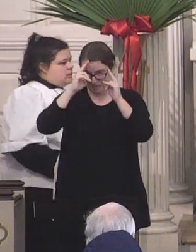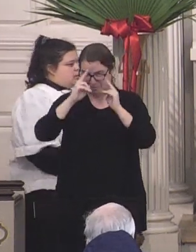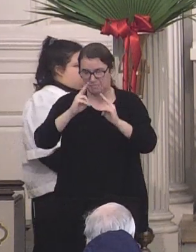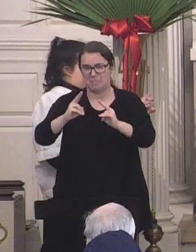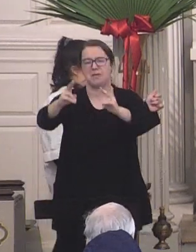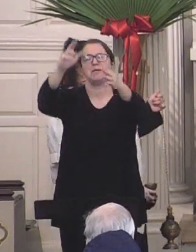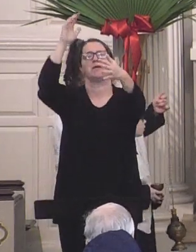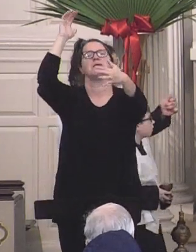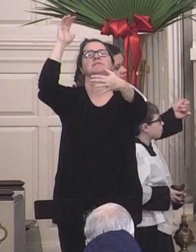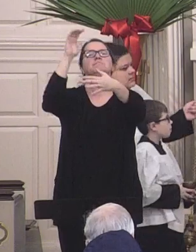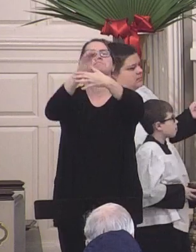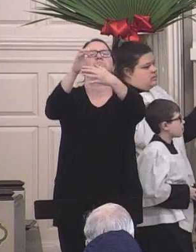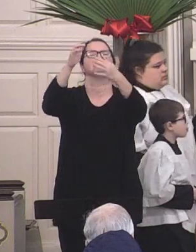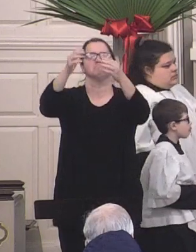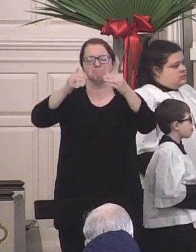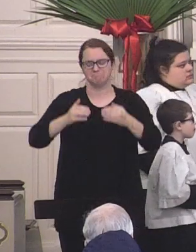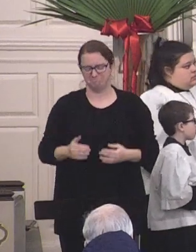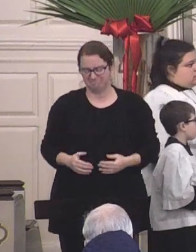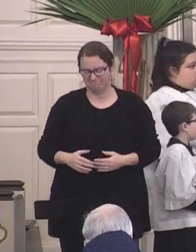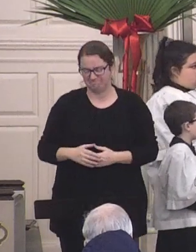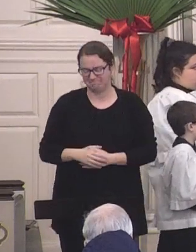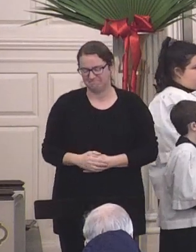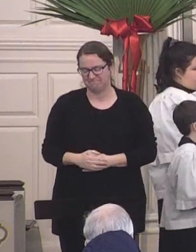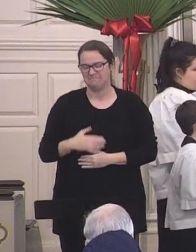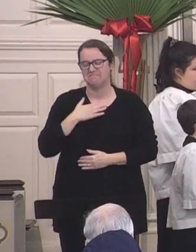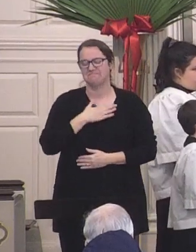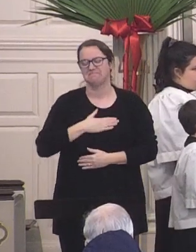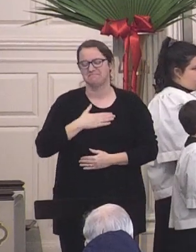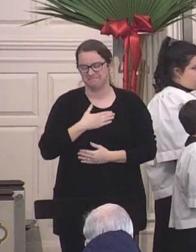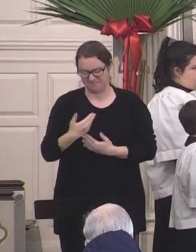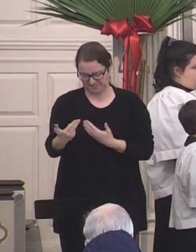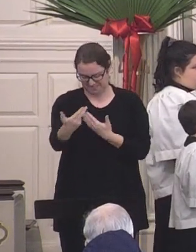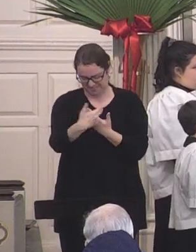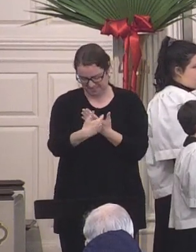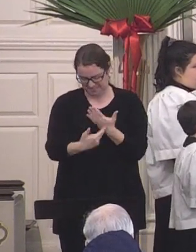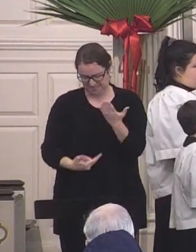the name which is above every name.